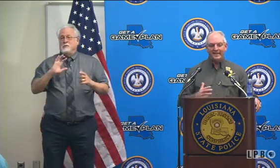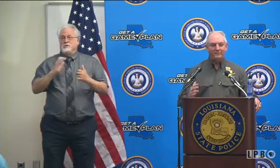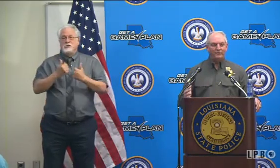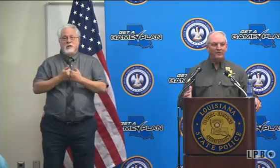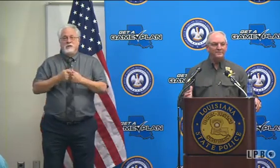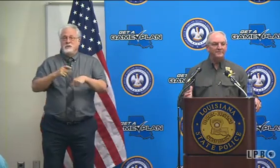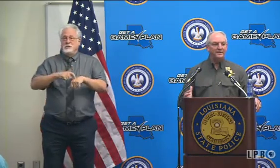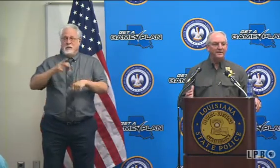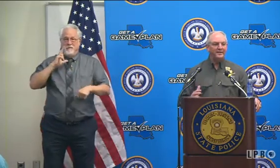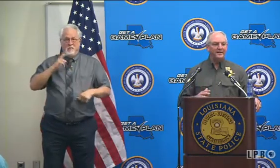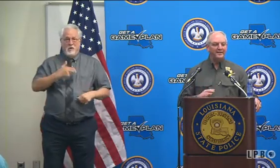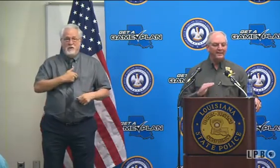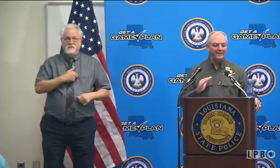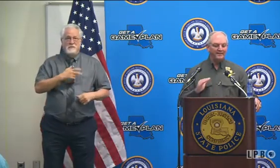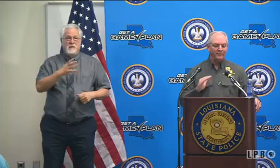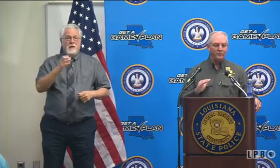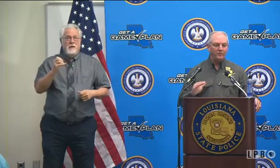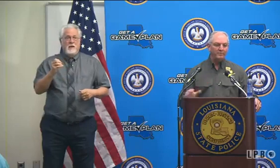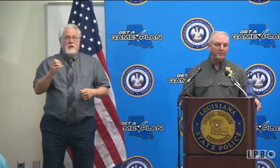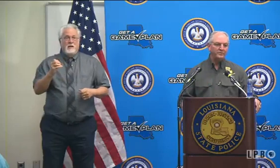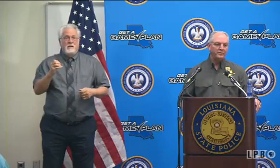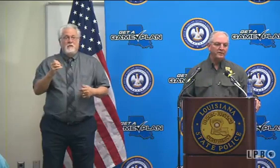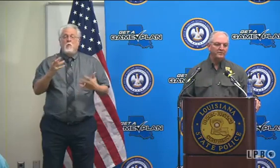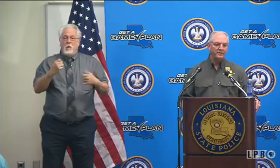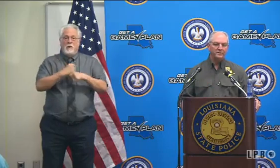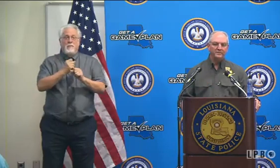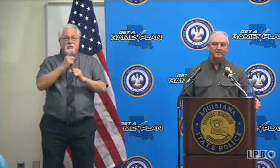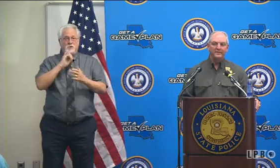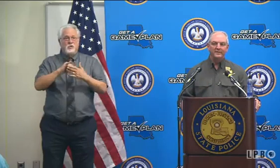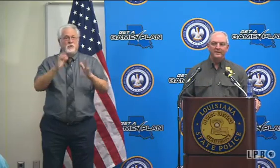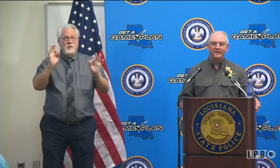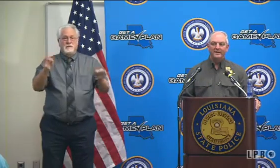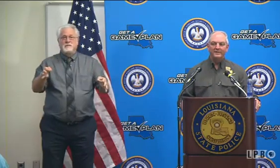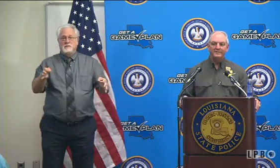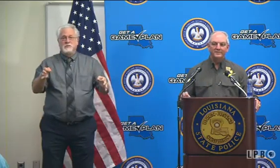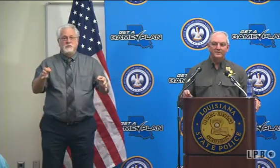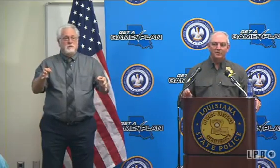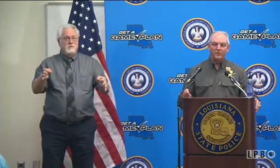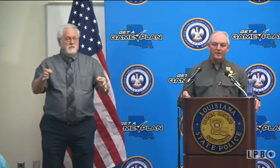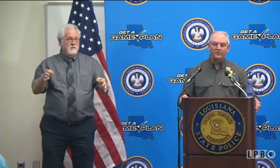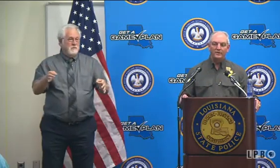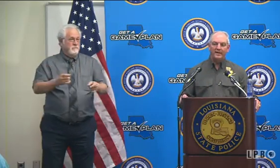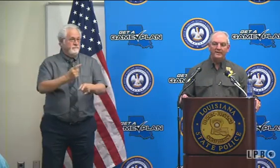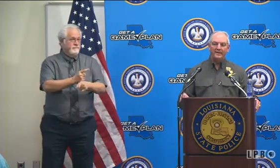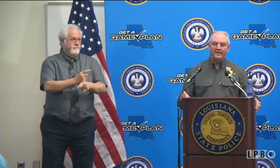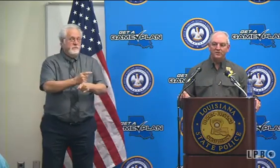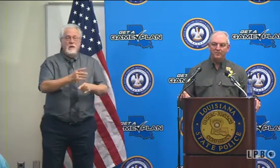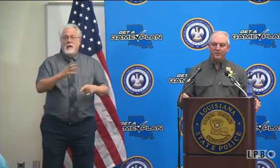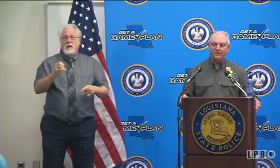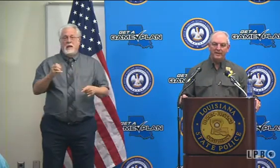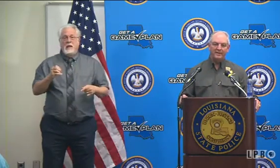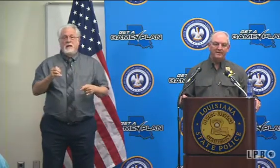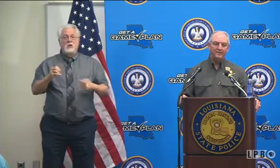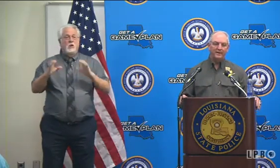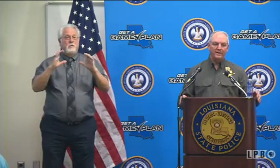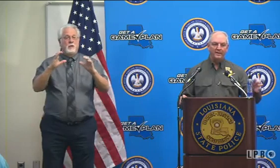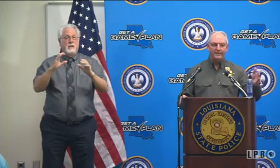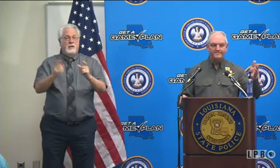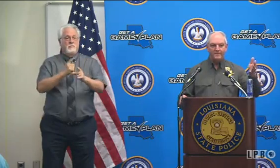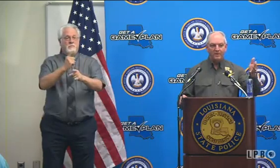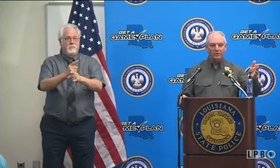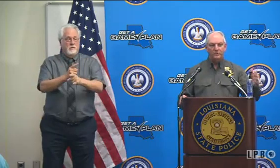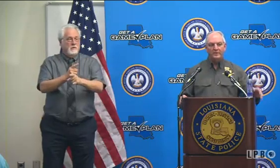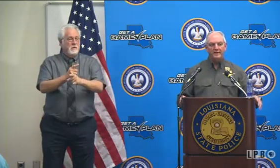challenging time for us, and we want to make sure the decision is the correct one and that it gets communicated